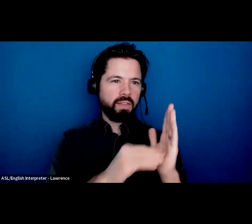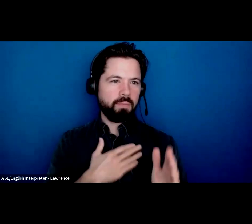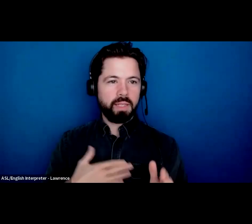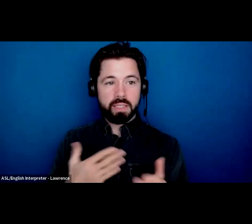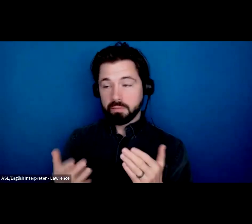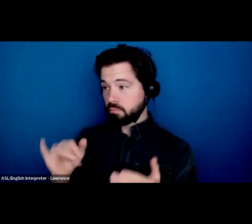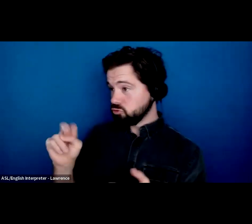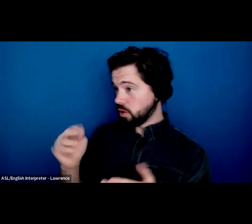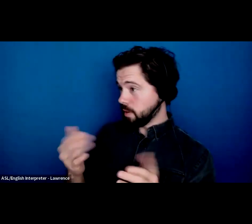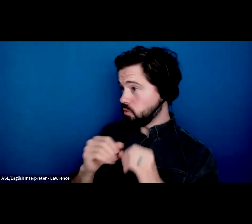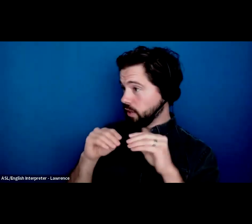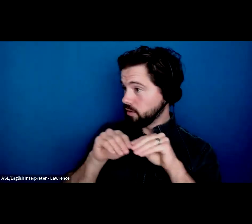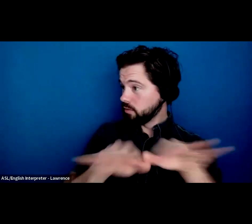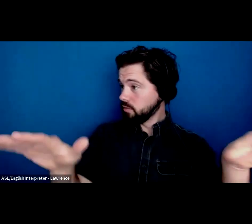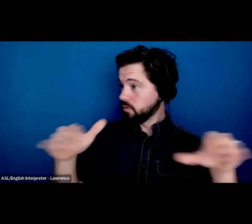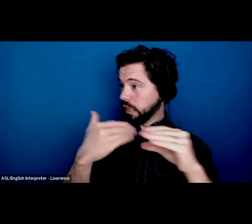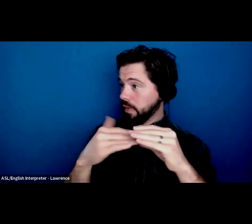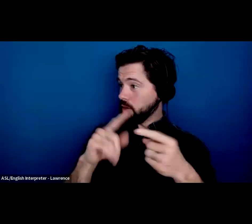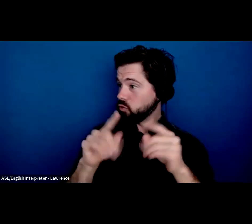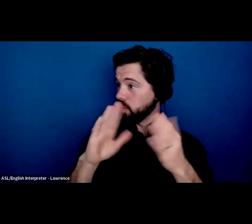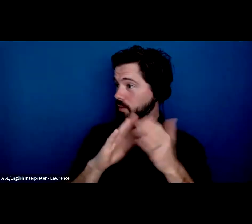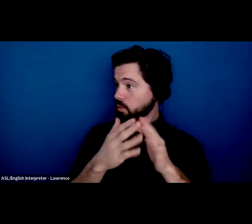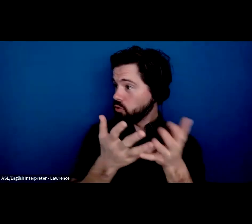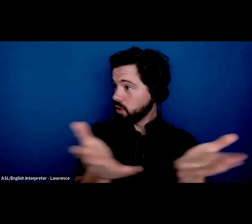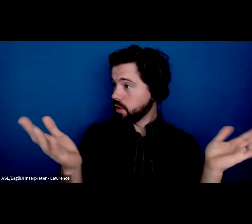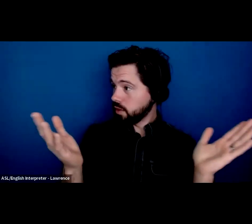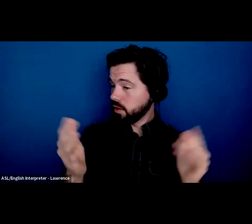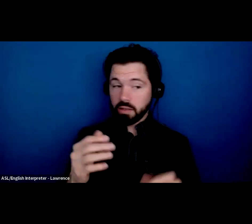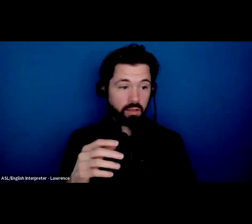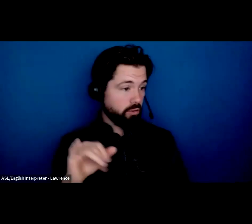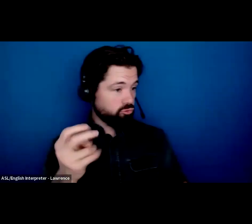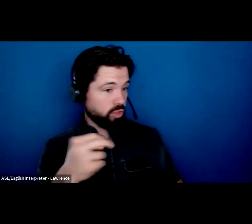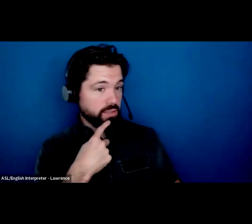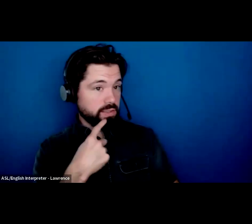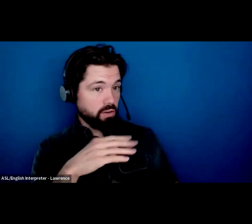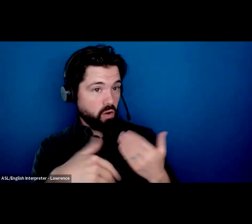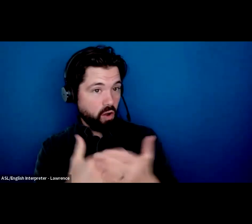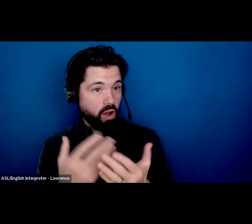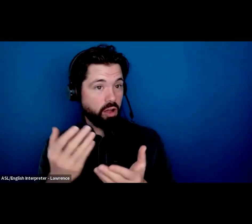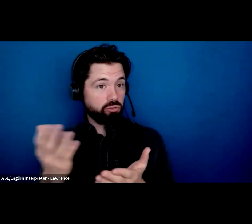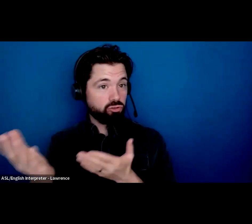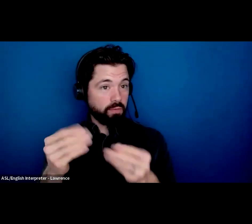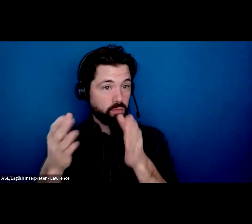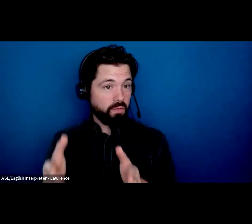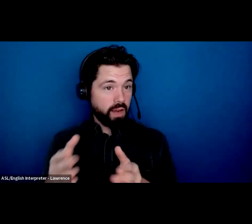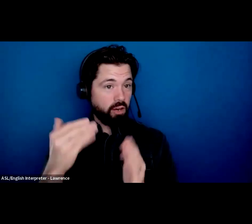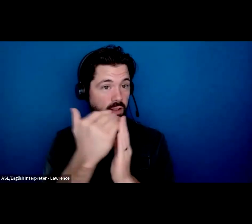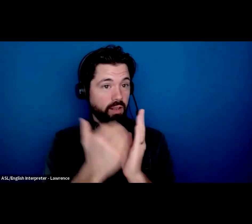to the broader community. But Like the all service providers list for MailChimp, I think would be a good